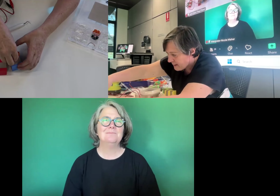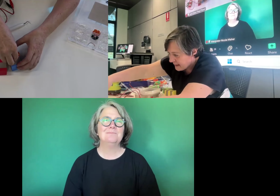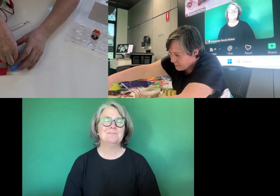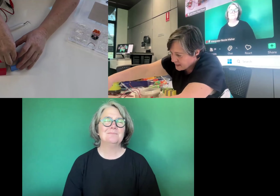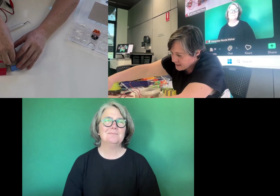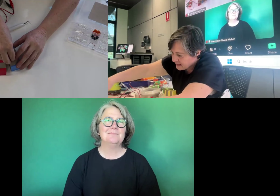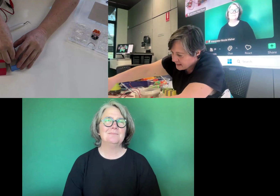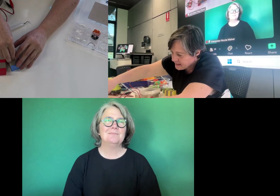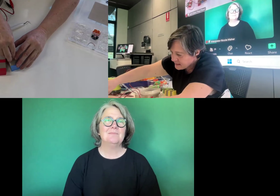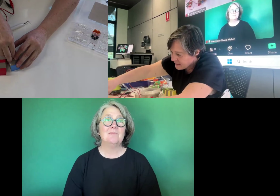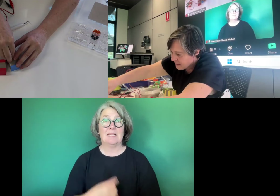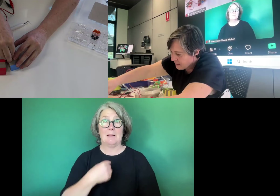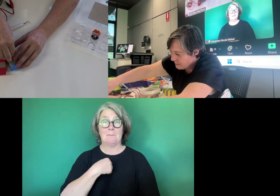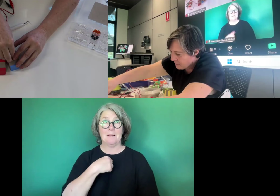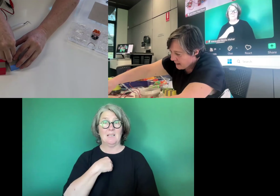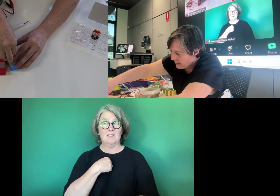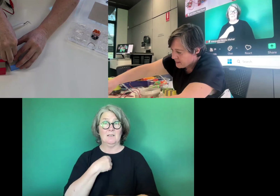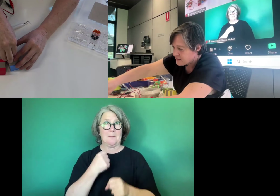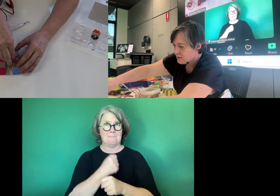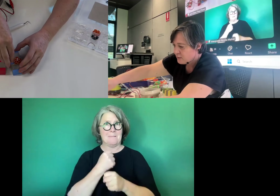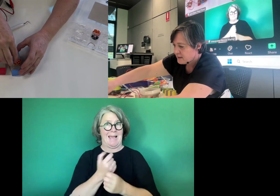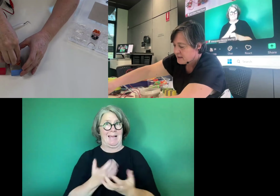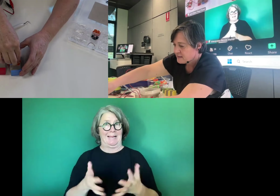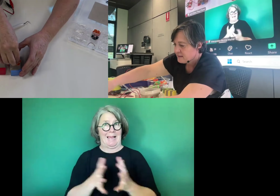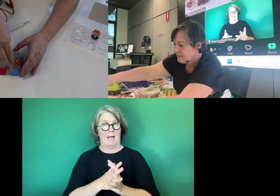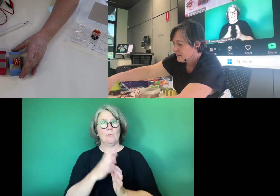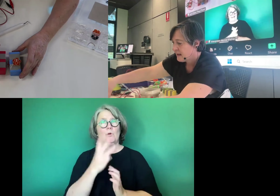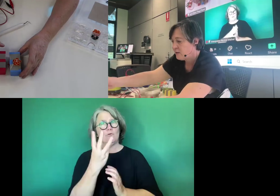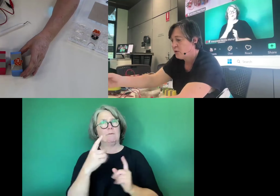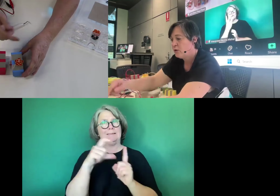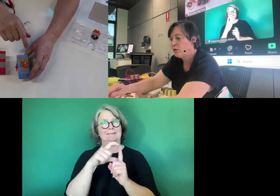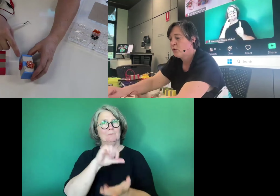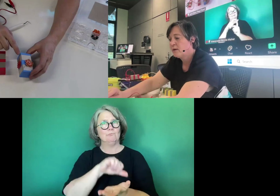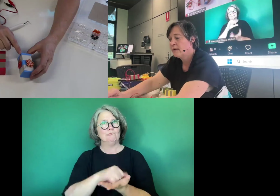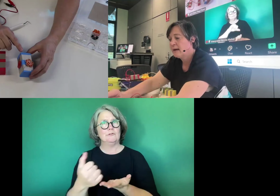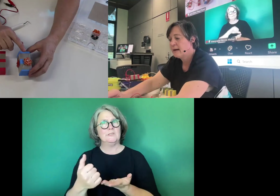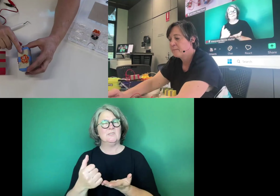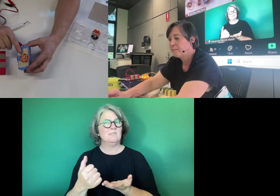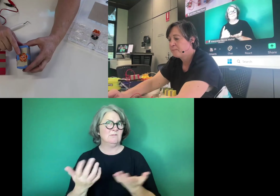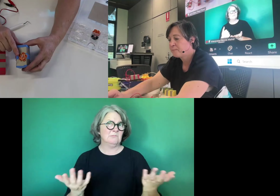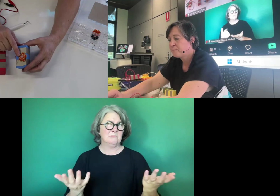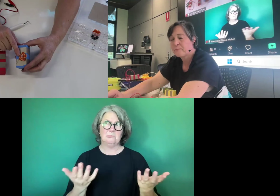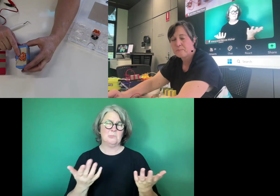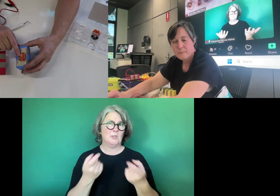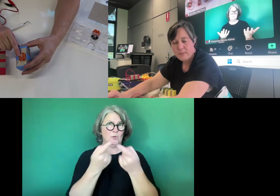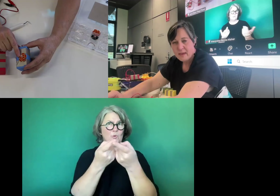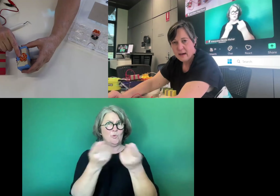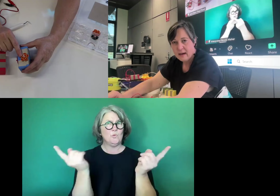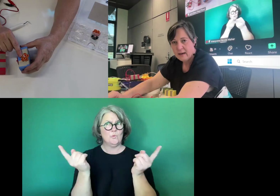Now, I 3D printed these, but there is no reason that you couldn't